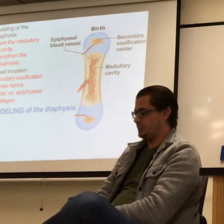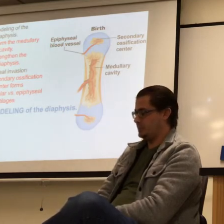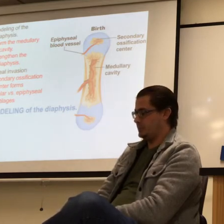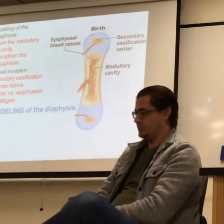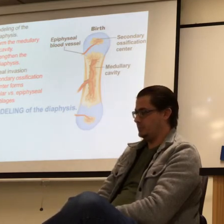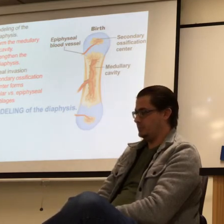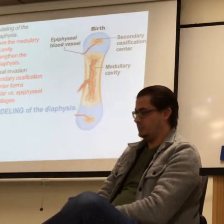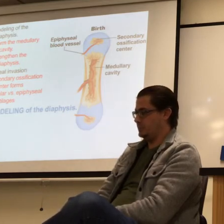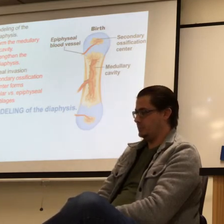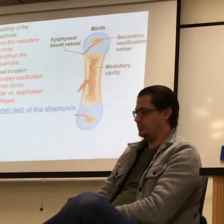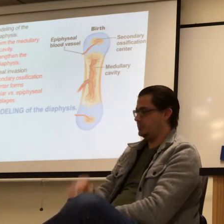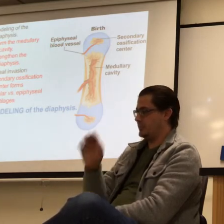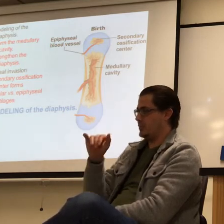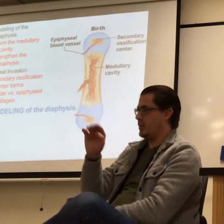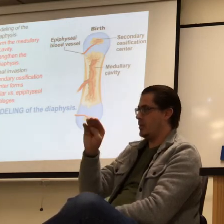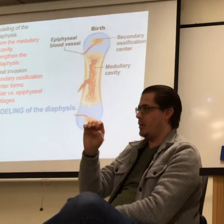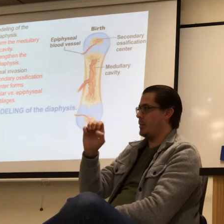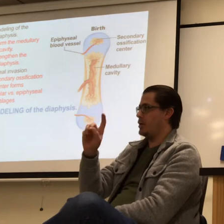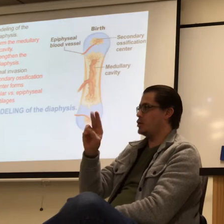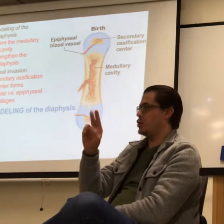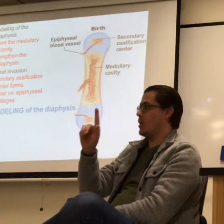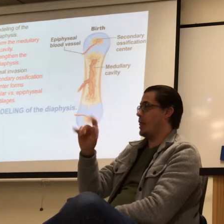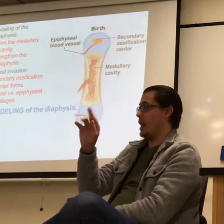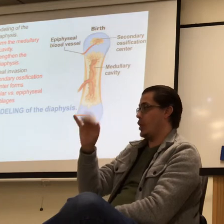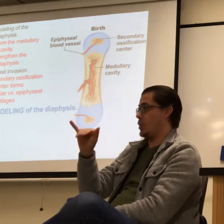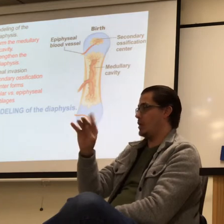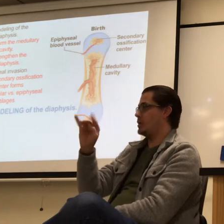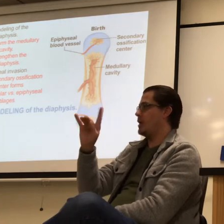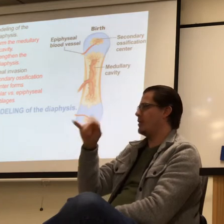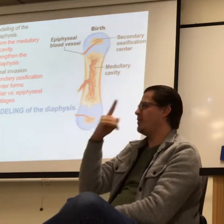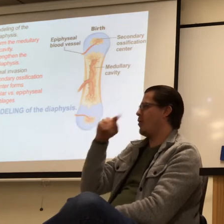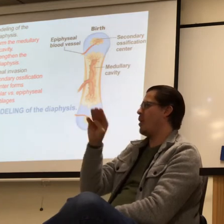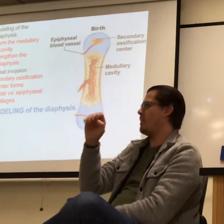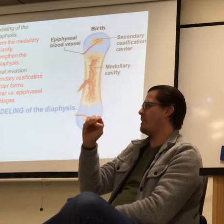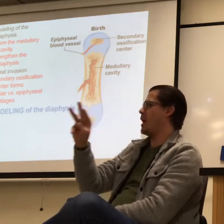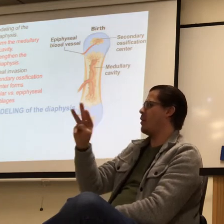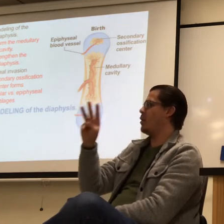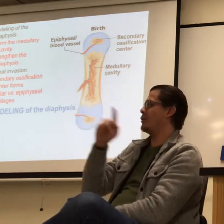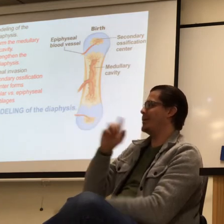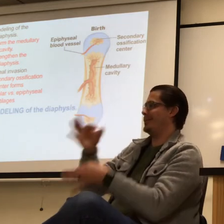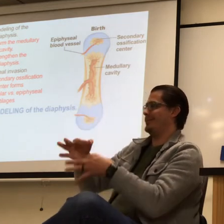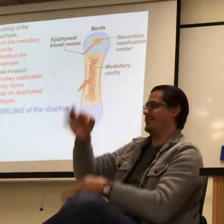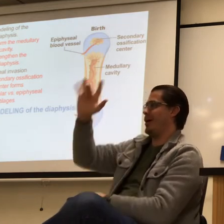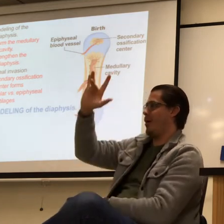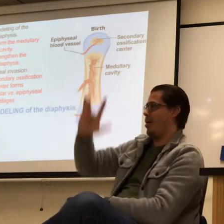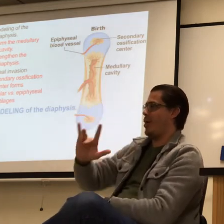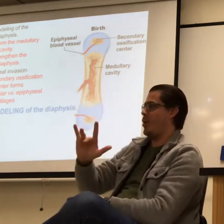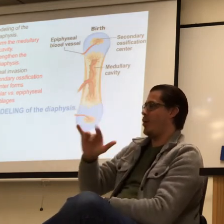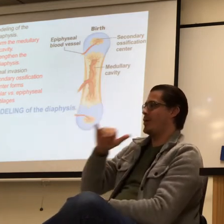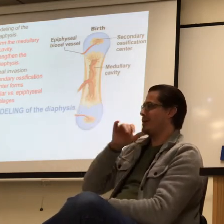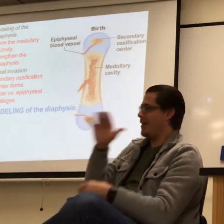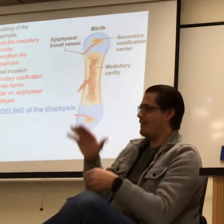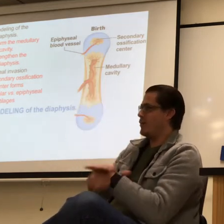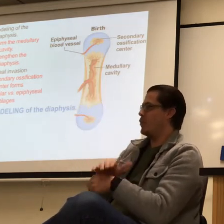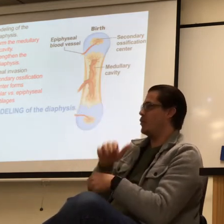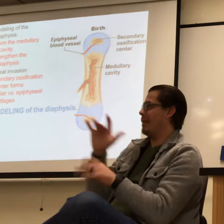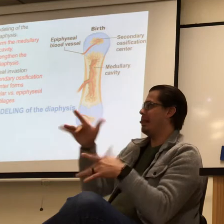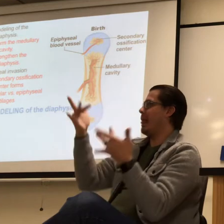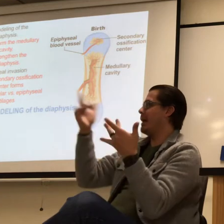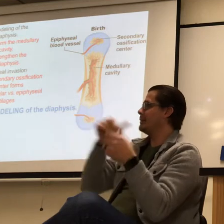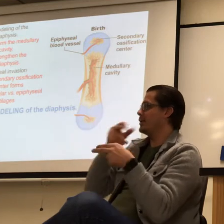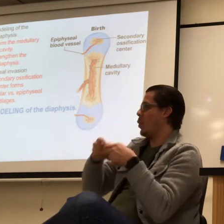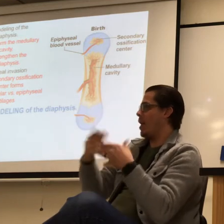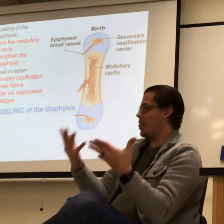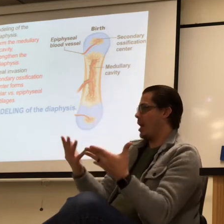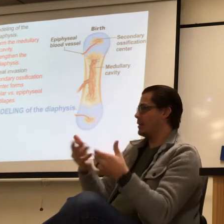That's what the medullary cavity is for. It's for the marrow. And also it's a hollow space, so the shaft isn't solid, it doesn't weigh very much, but